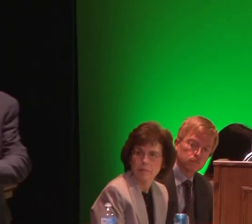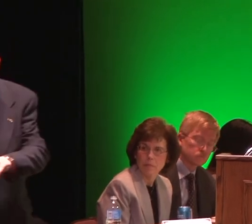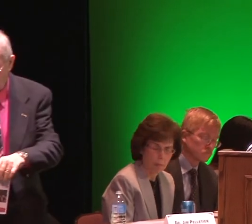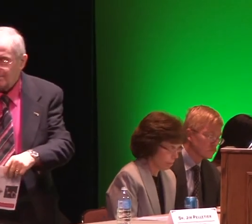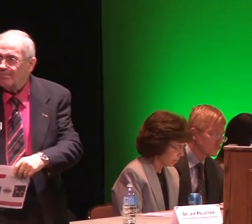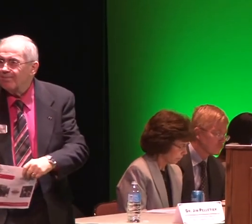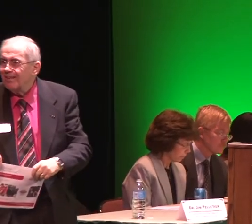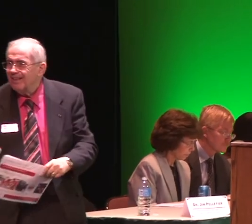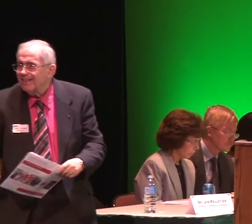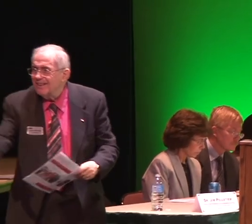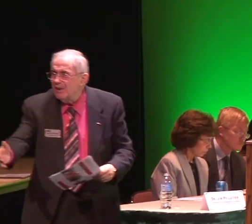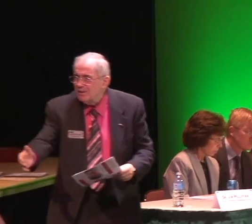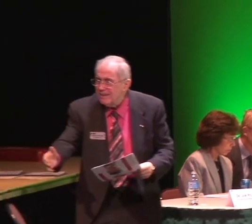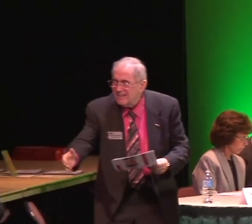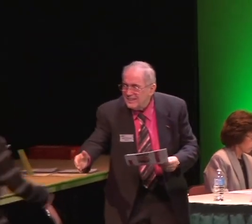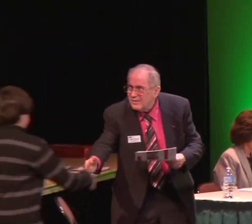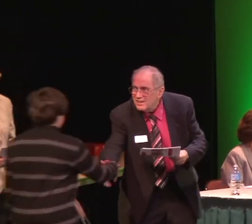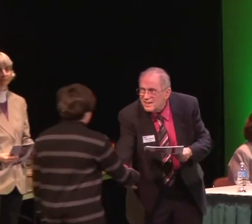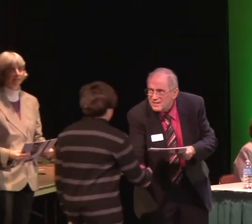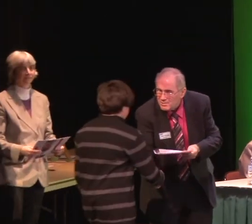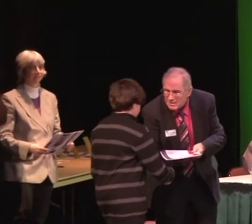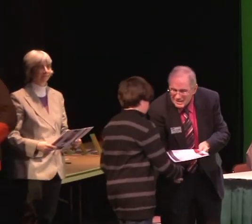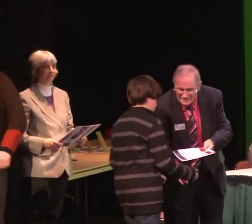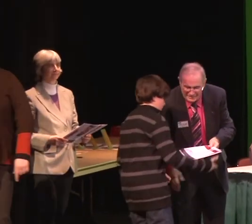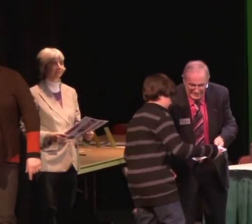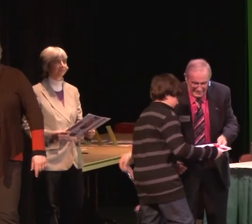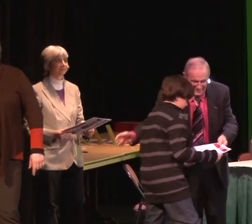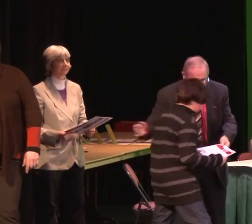Anisha Bomek from Norton Middle School.